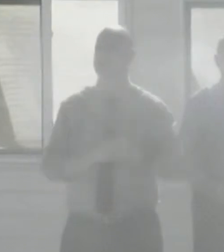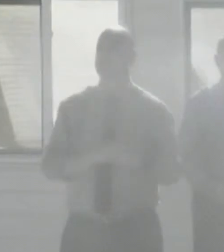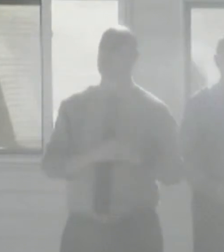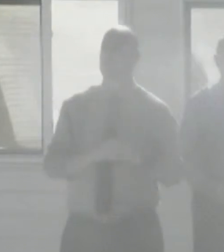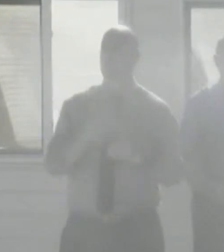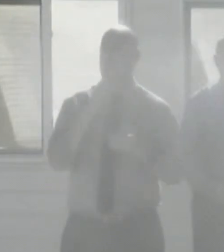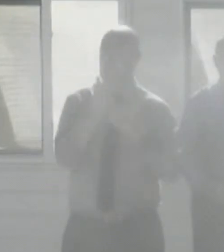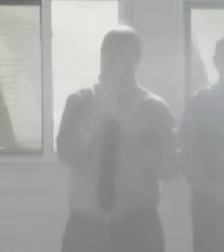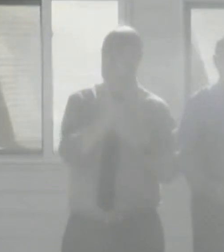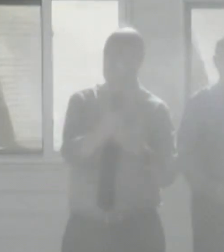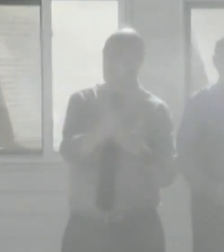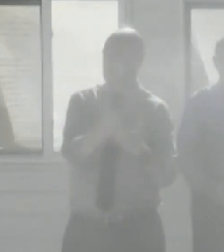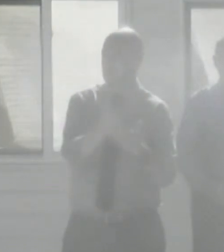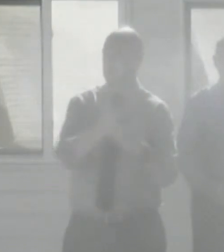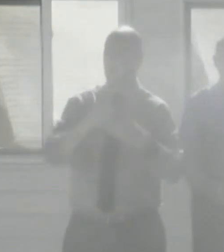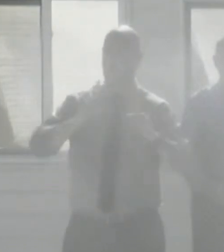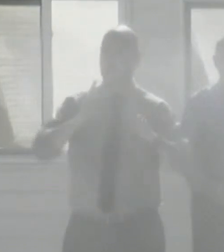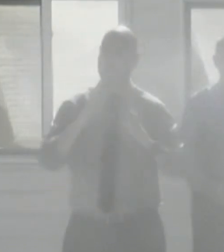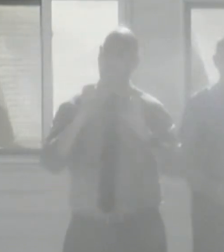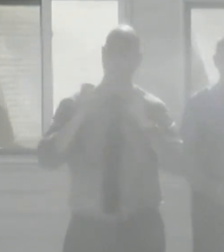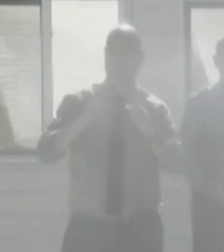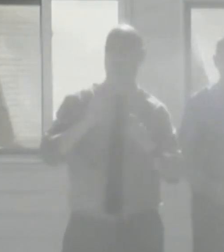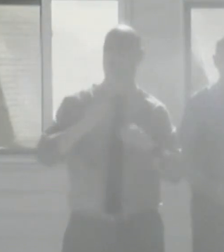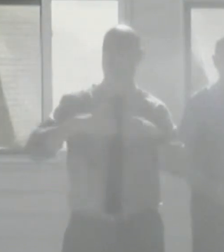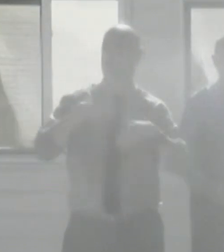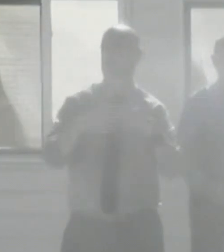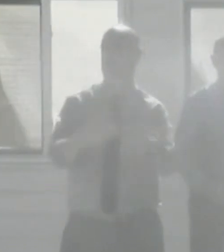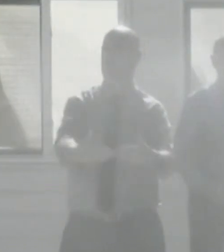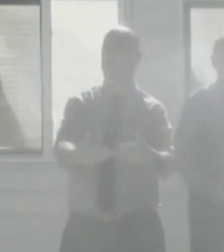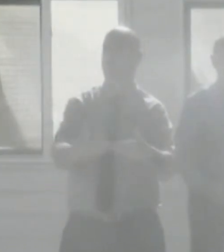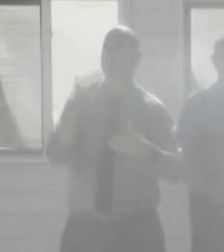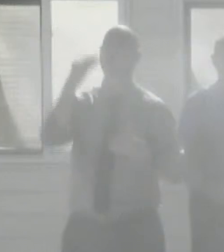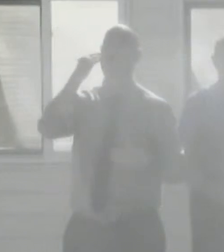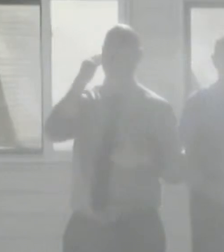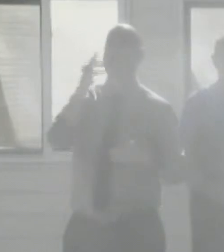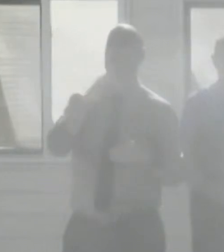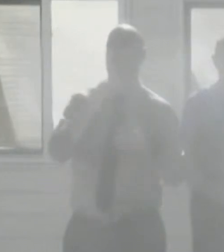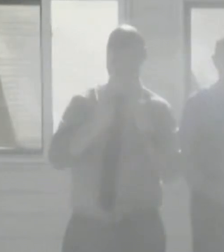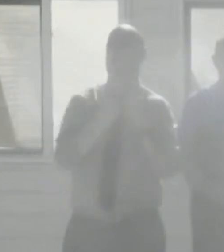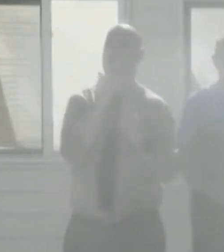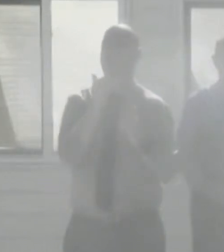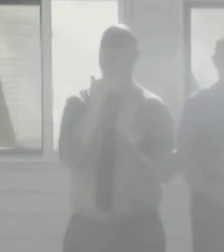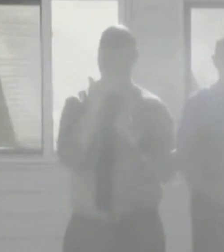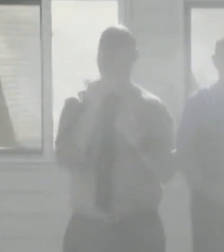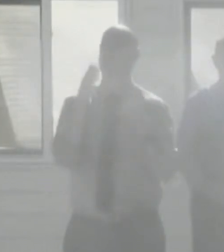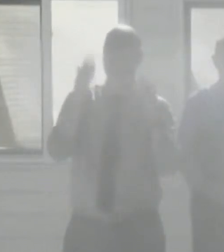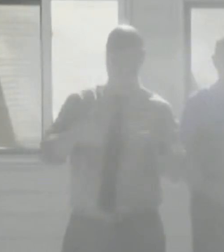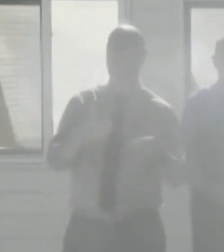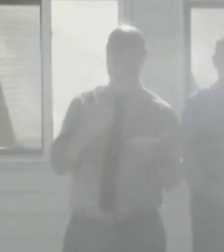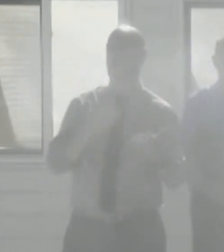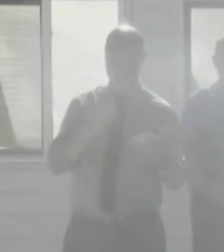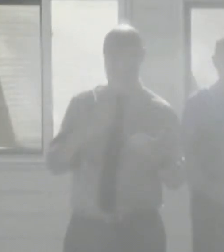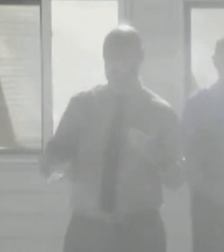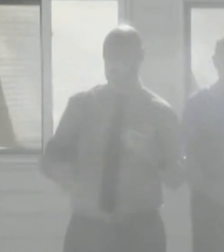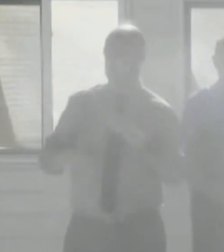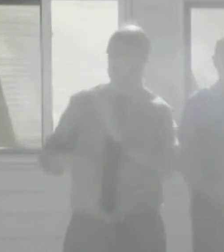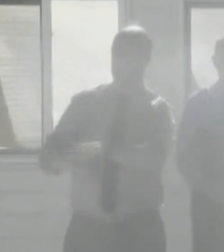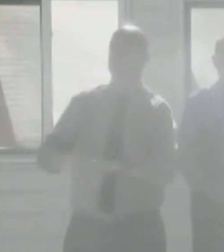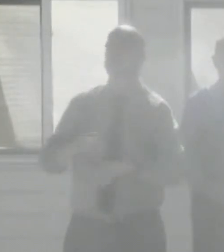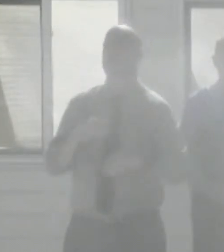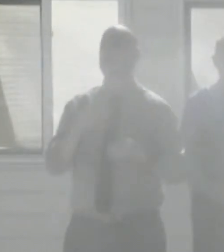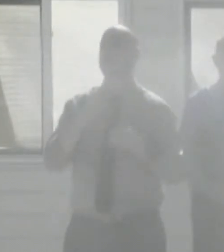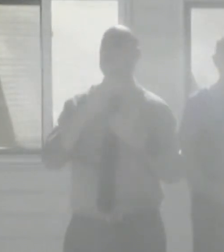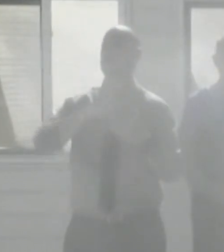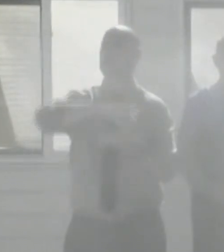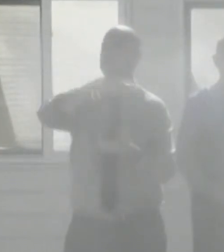obviously, I do think that this debris mission is going to be important, and it's very, I think, positive, the discussions that Deanne